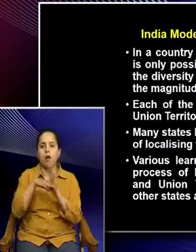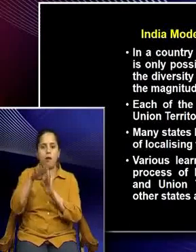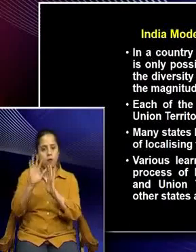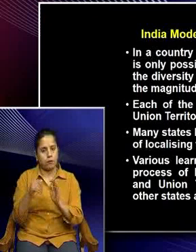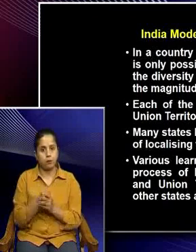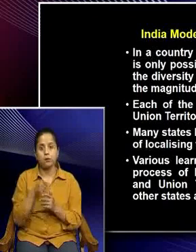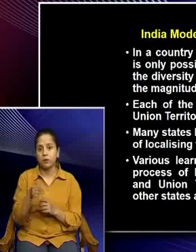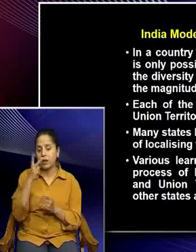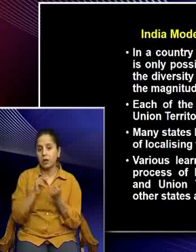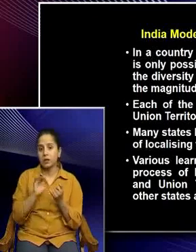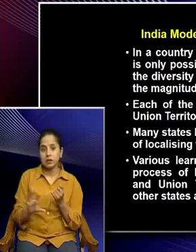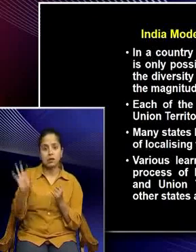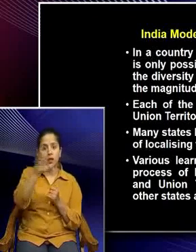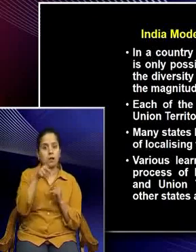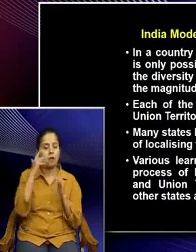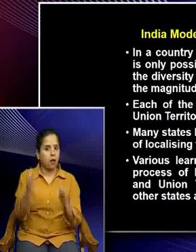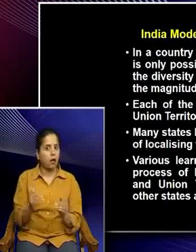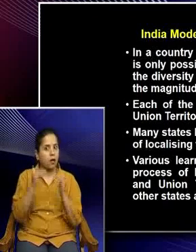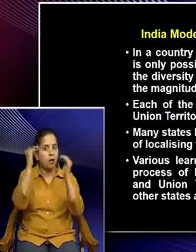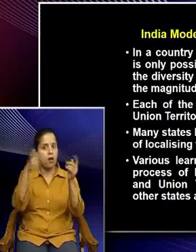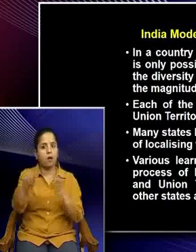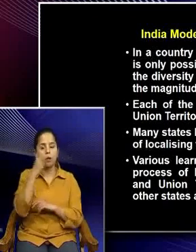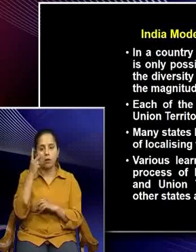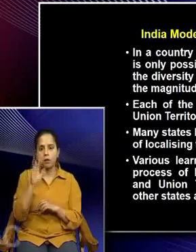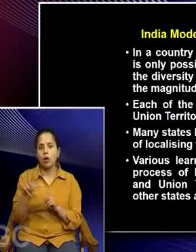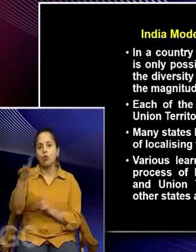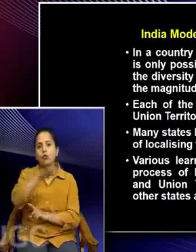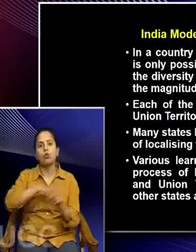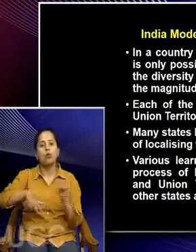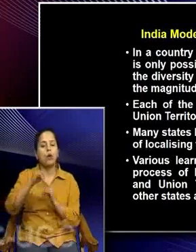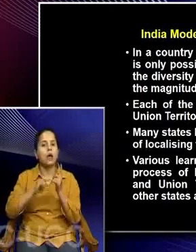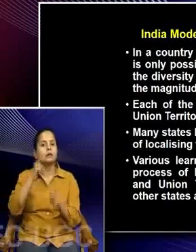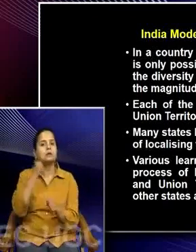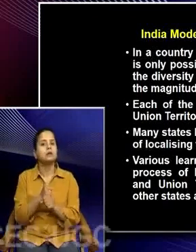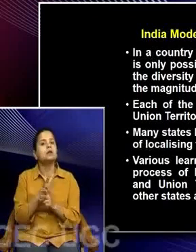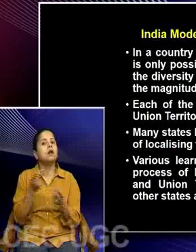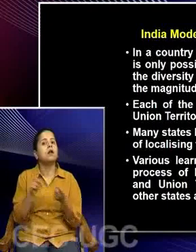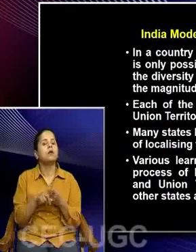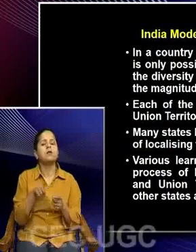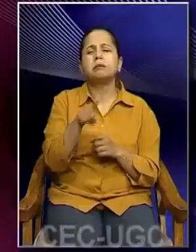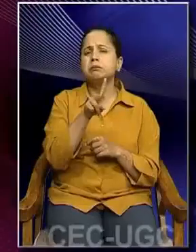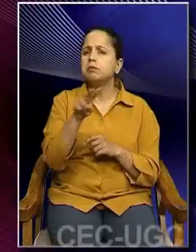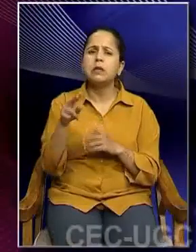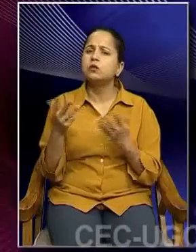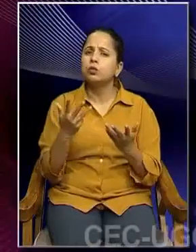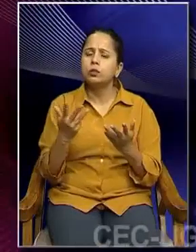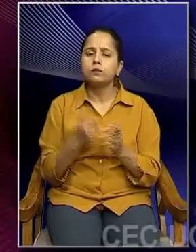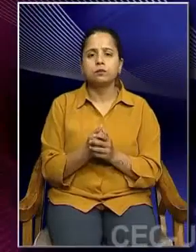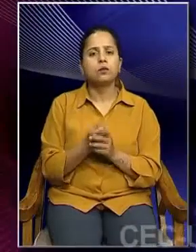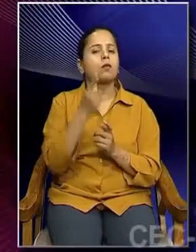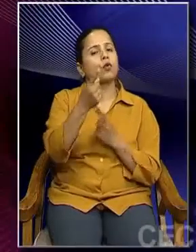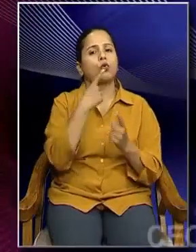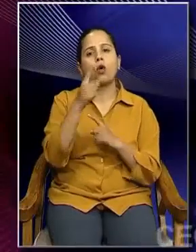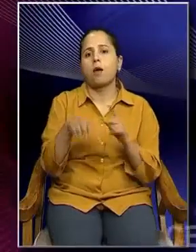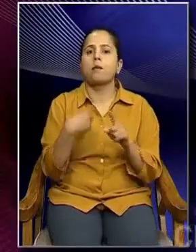these states have advanced in the trajectory of localizing SDGs. So what does it mean? Whether you talk